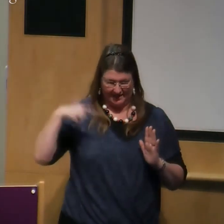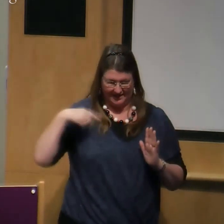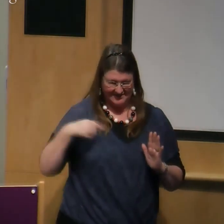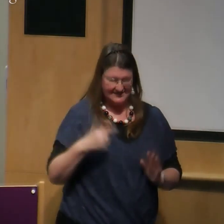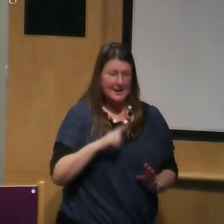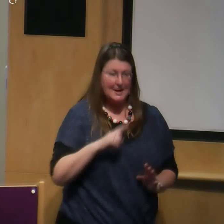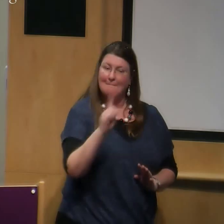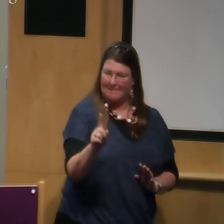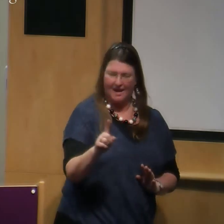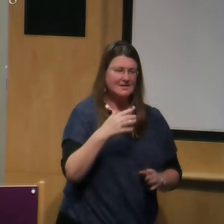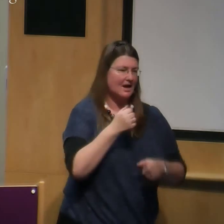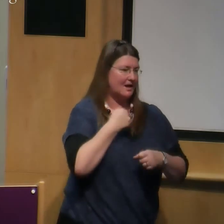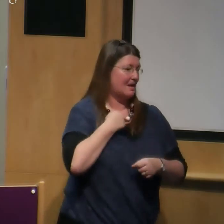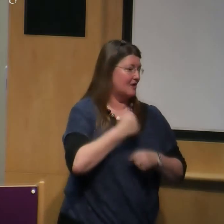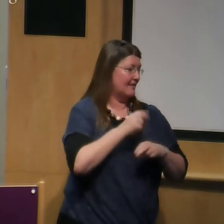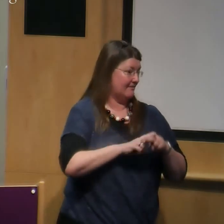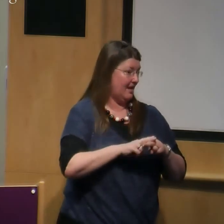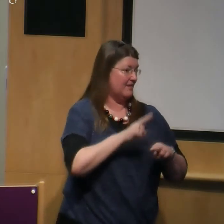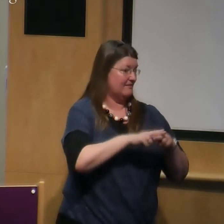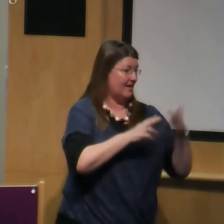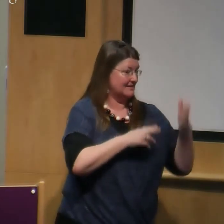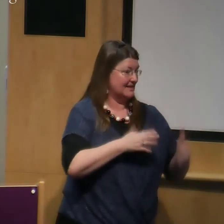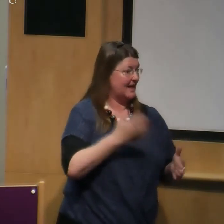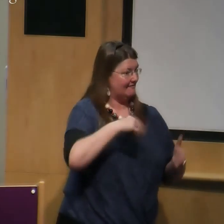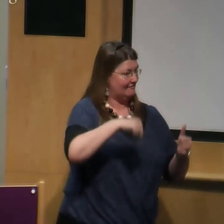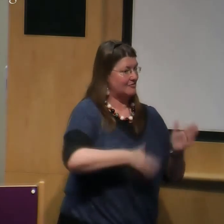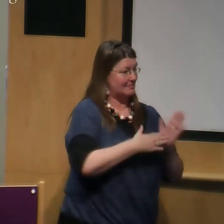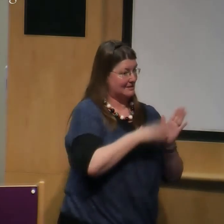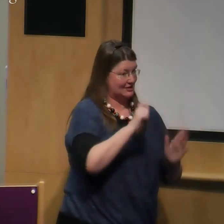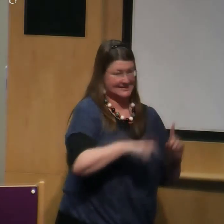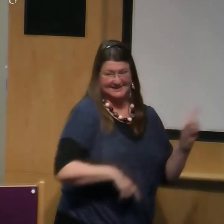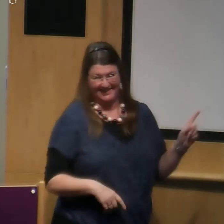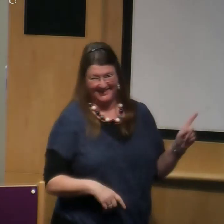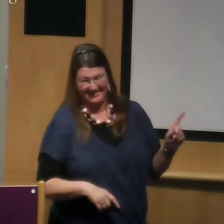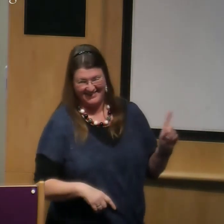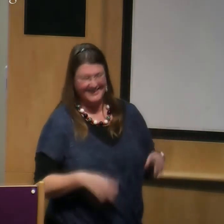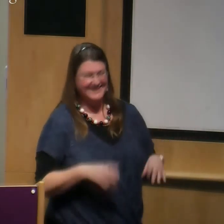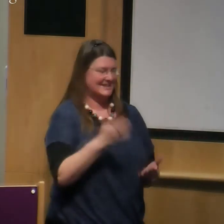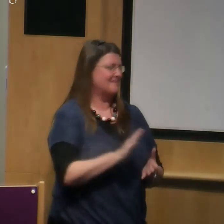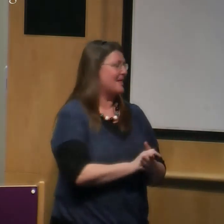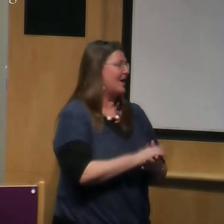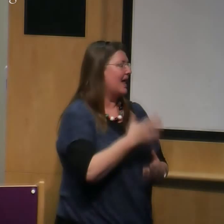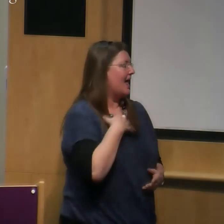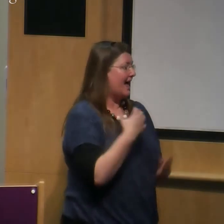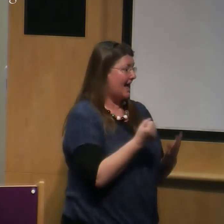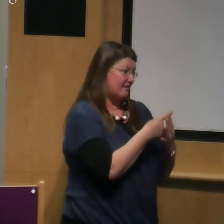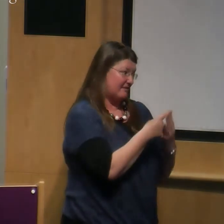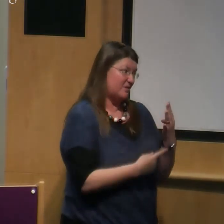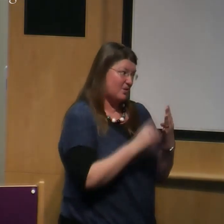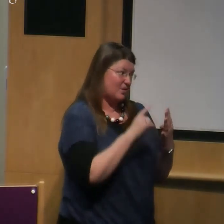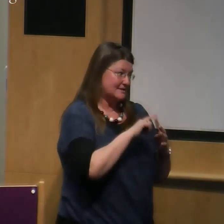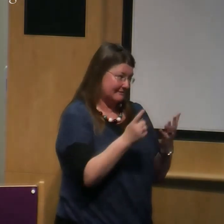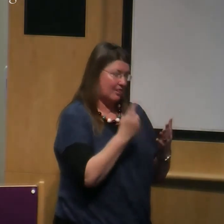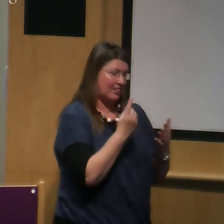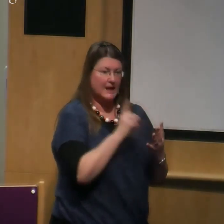from South East London. However, my grandfather and my father's side of the family are actually from Manchester.